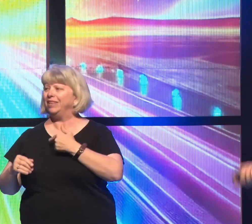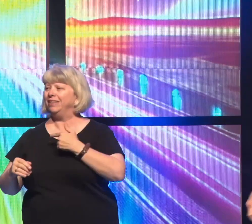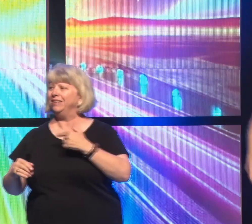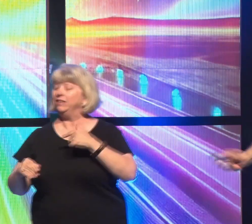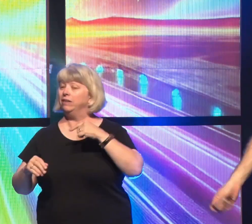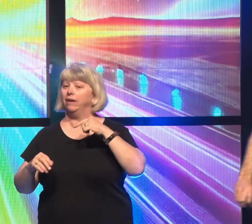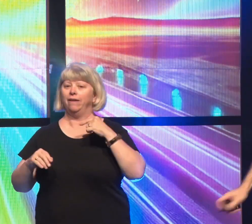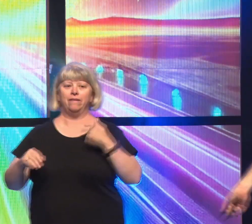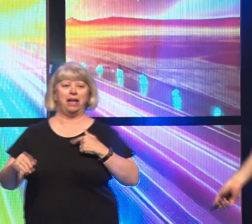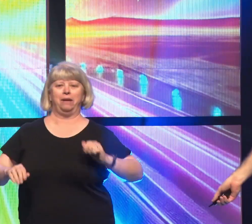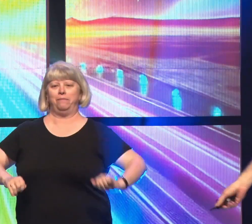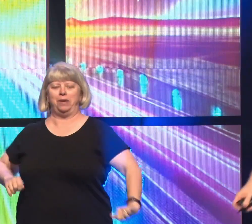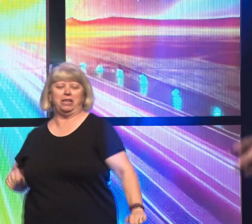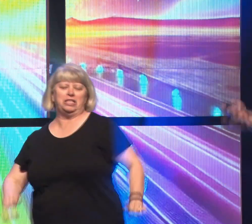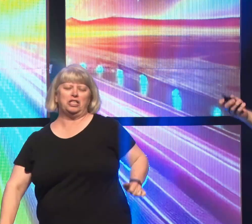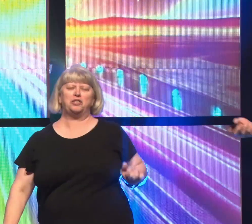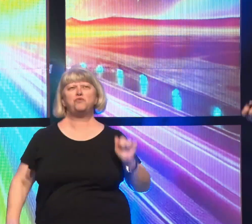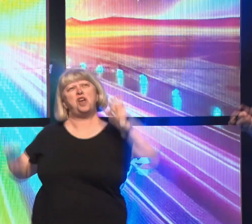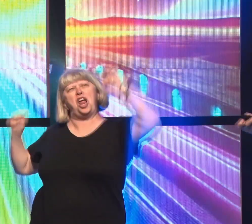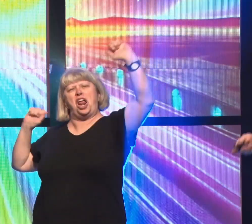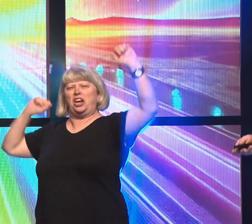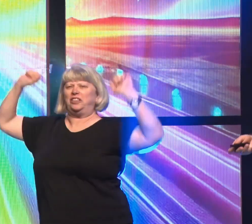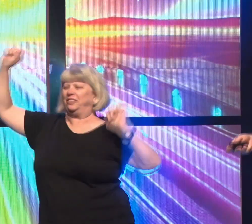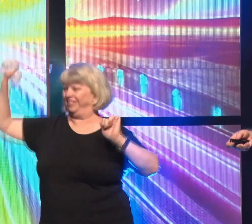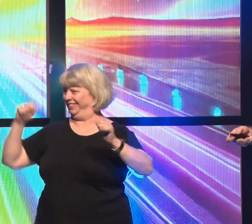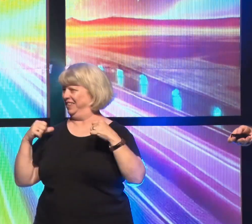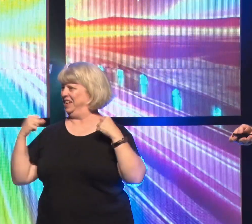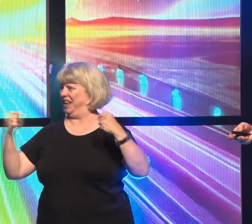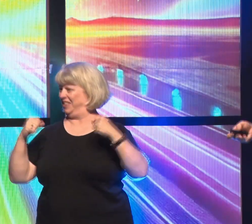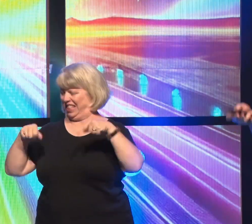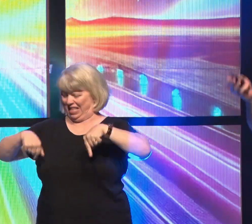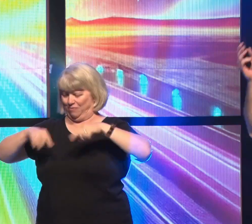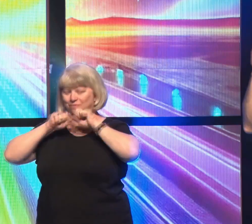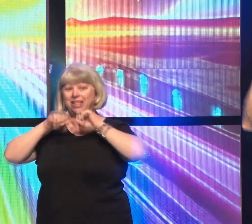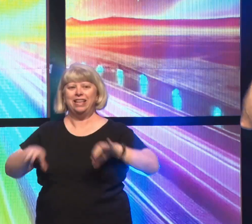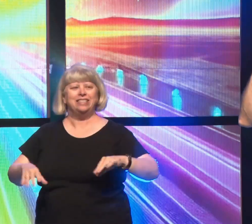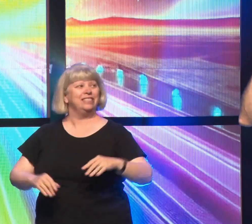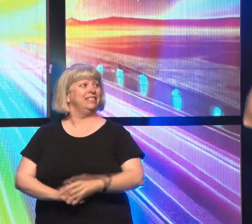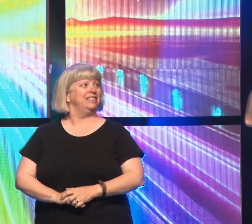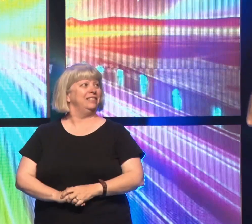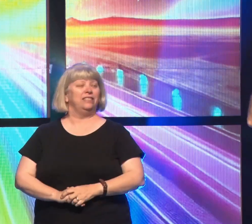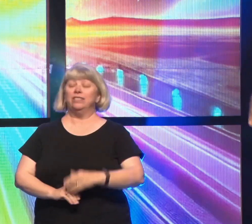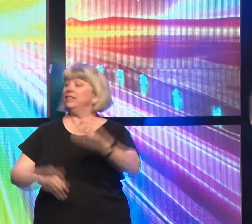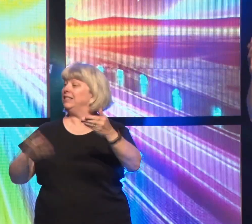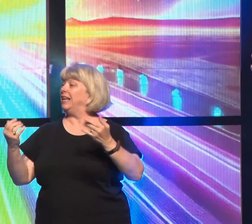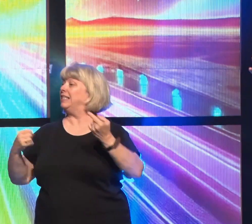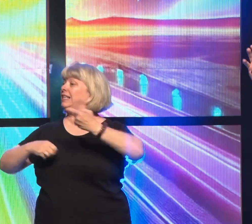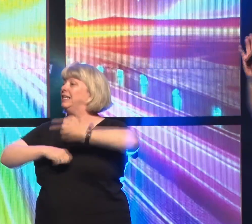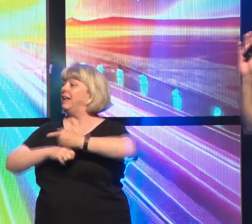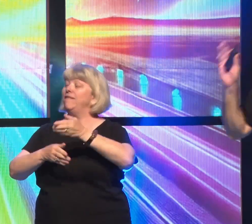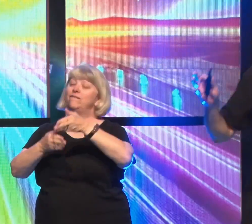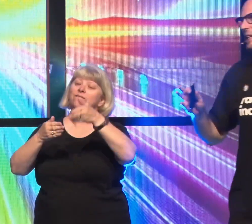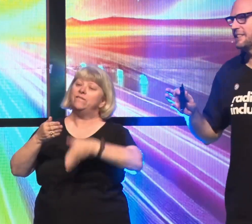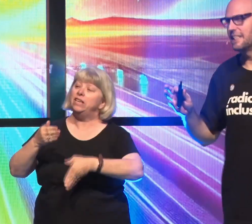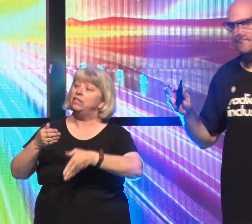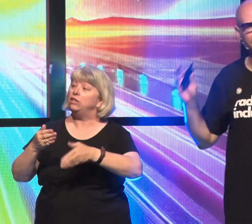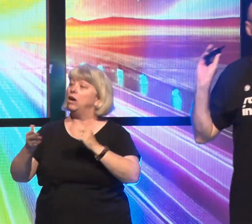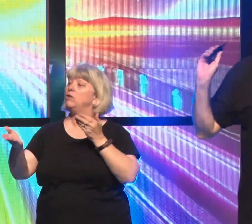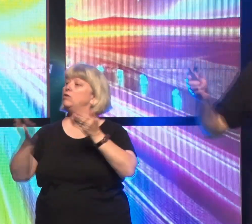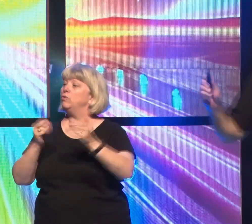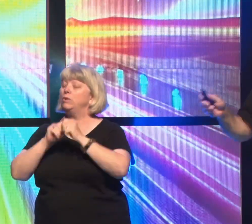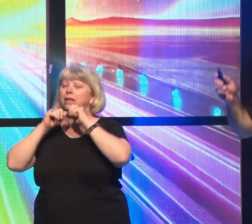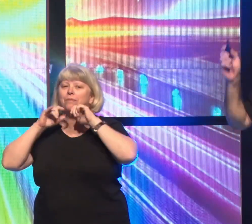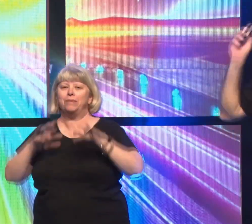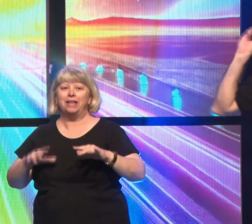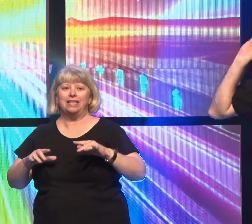little, loosen them up, maybe stretch. I don't want you cramping up, but if you're a guest, we finish all of our services with a blessing, and this is like